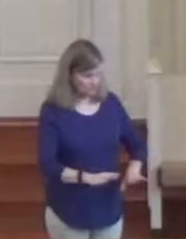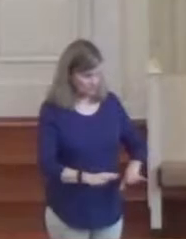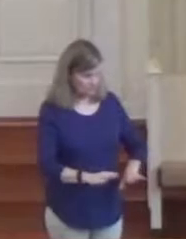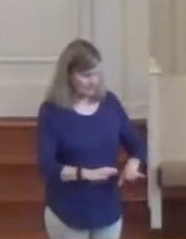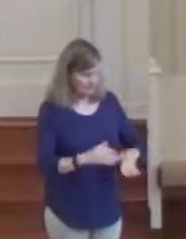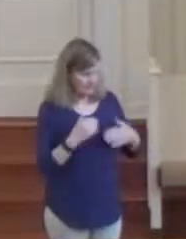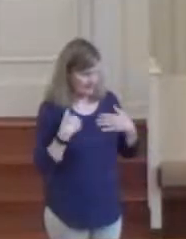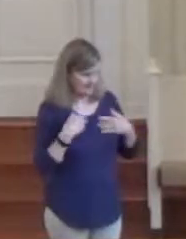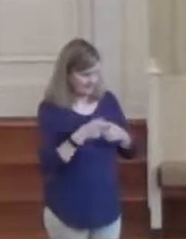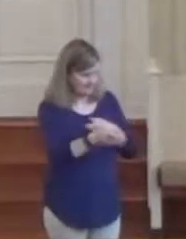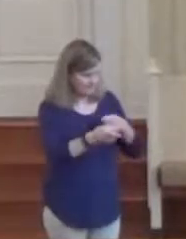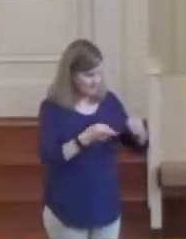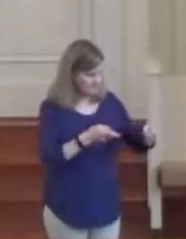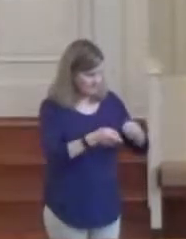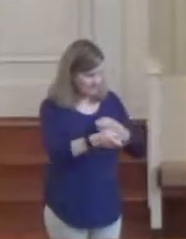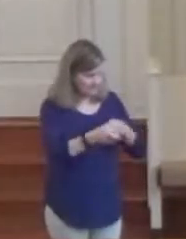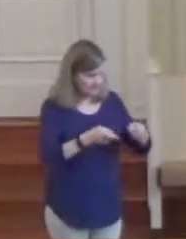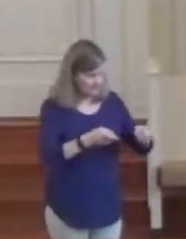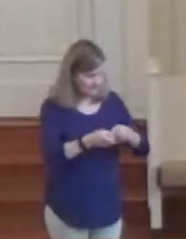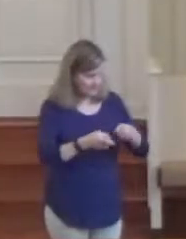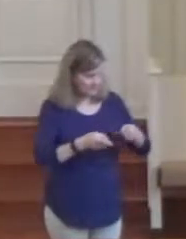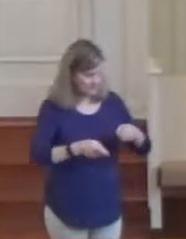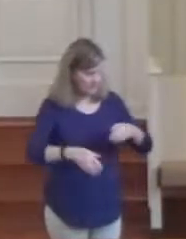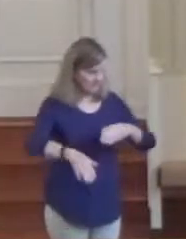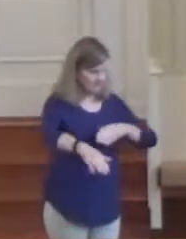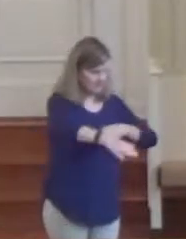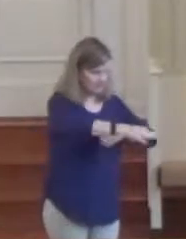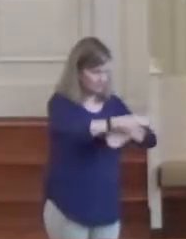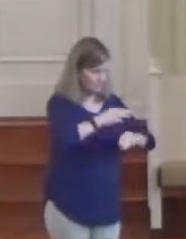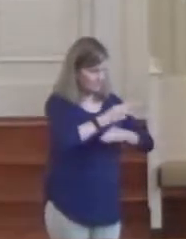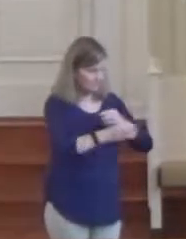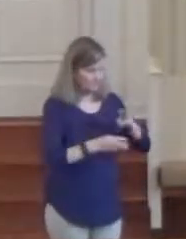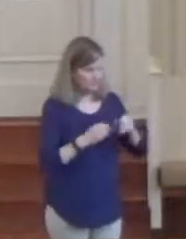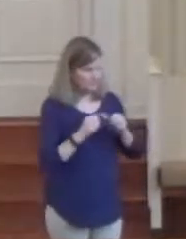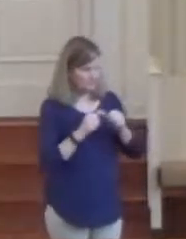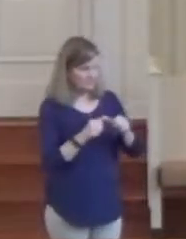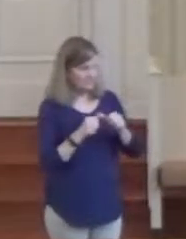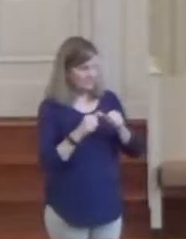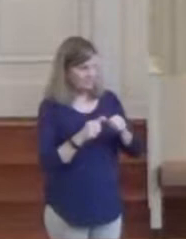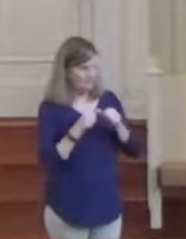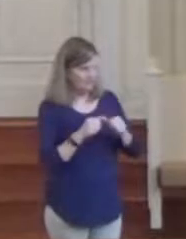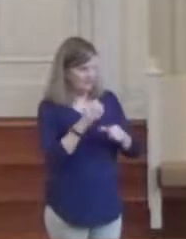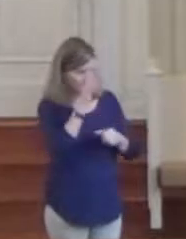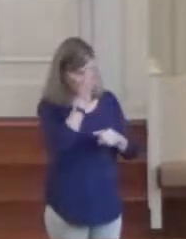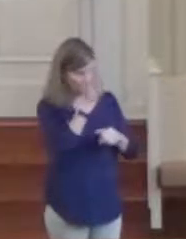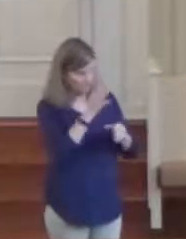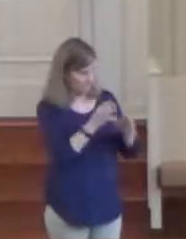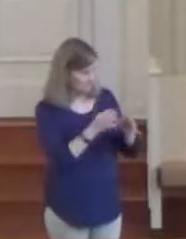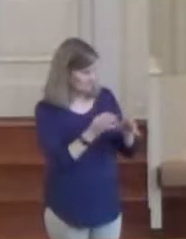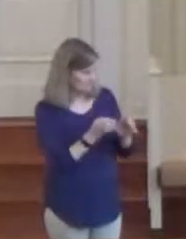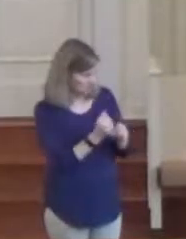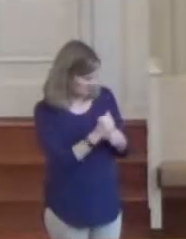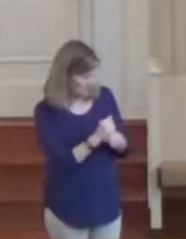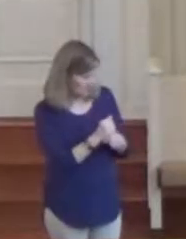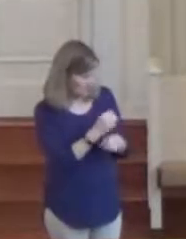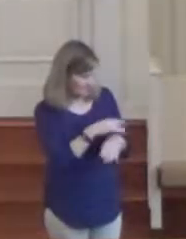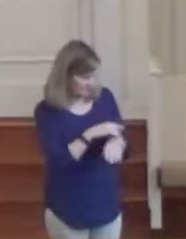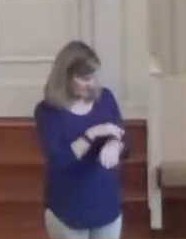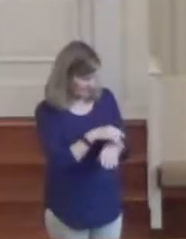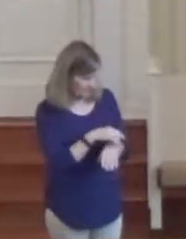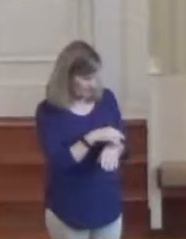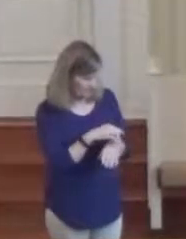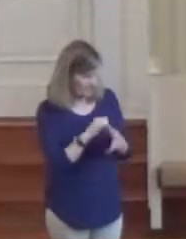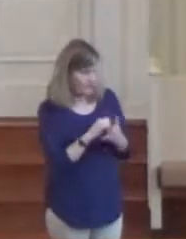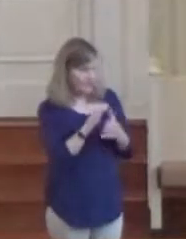have dominion over the world. That is our job, to continue the creation that God has started. And that also would